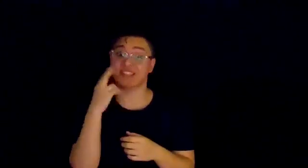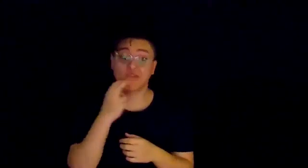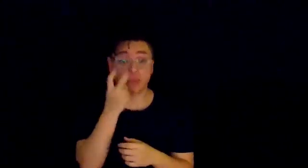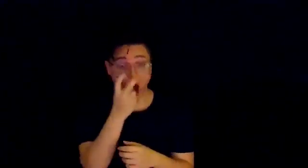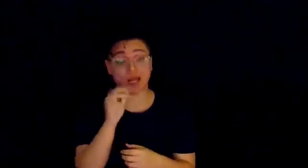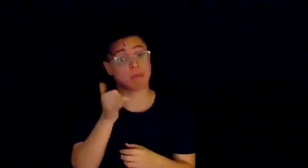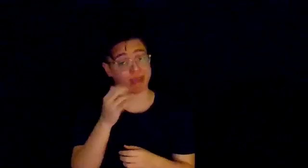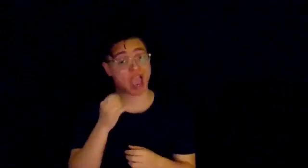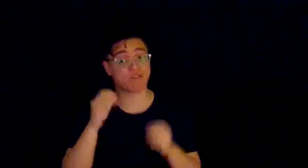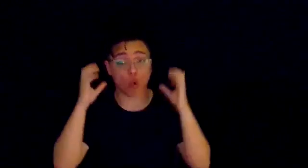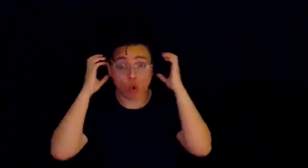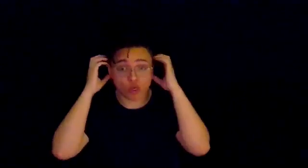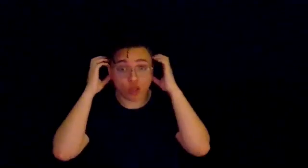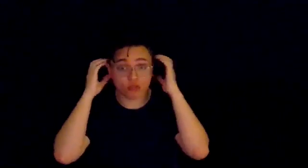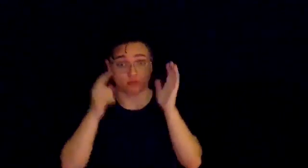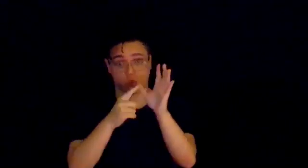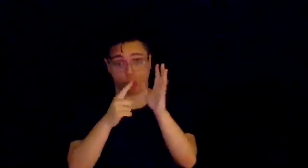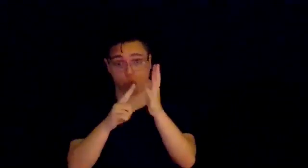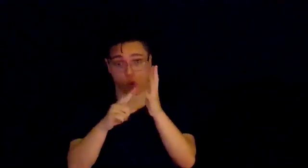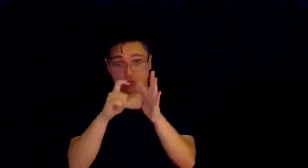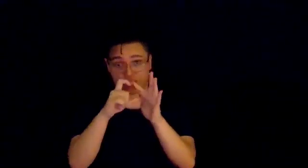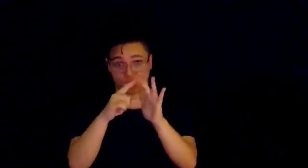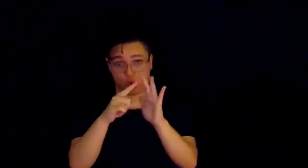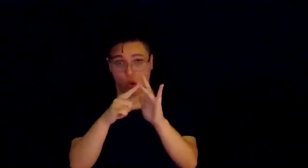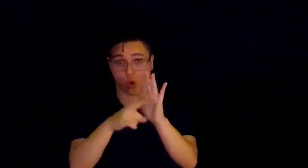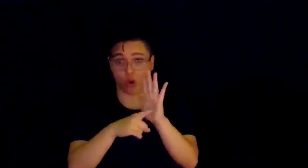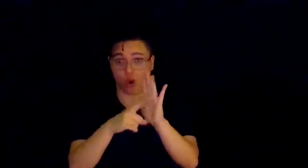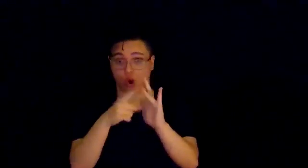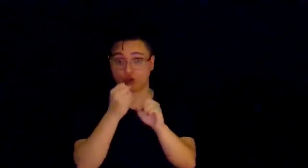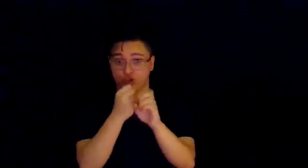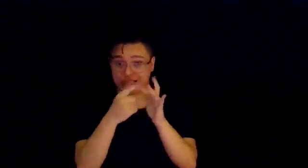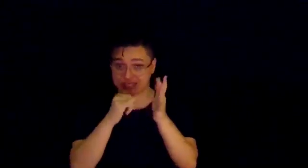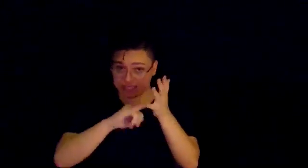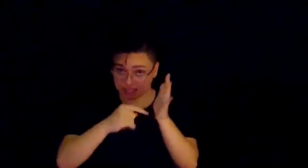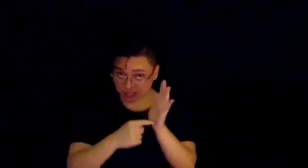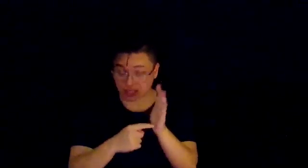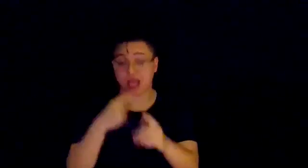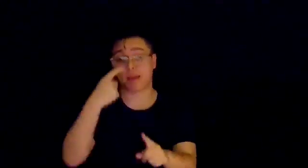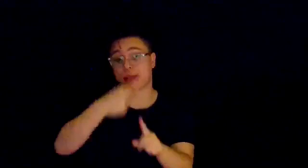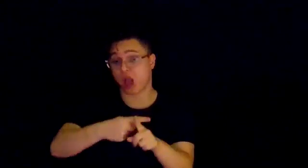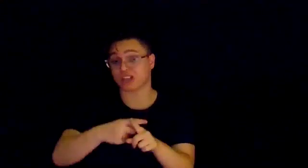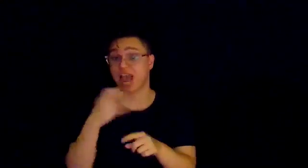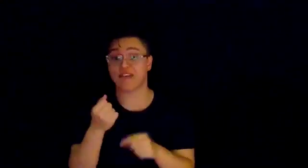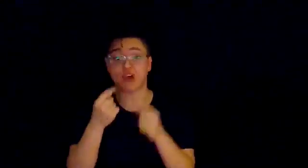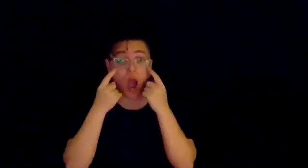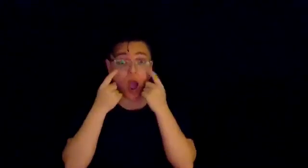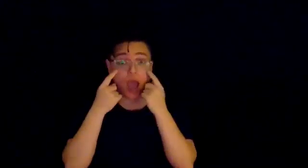regular medical appointments or doctors that you see on a regular basis. For example, maybe you see an audiologist.